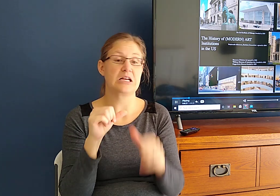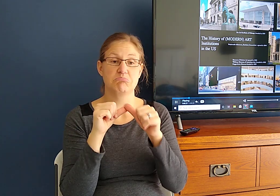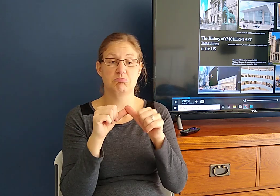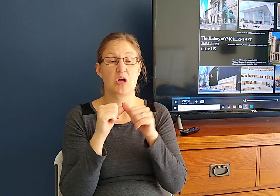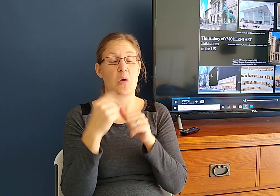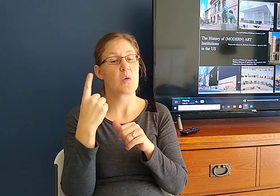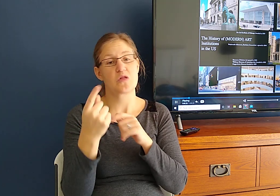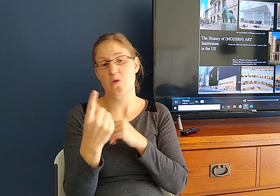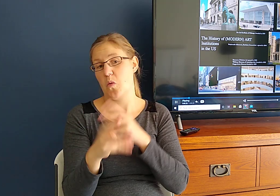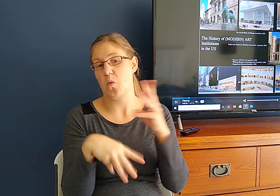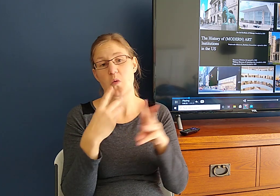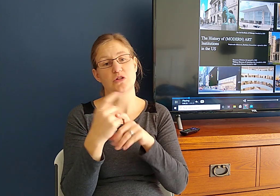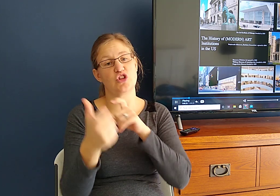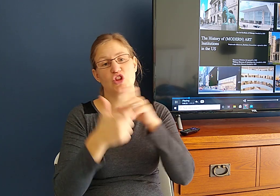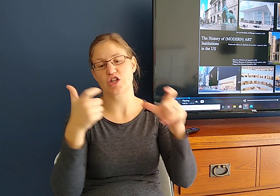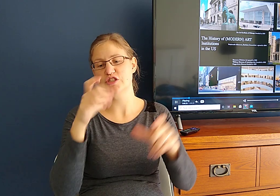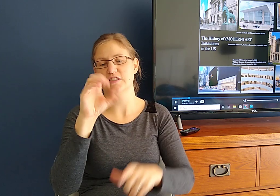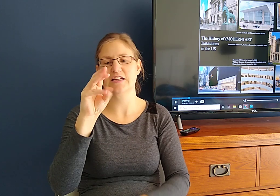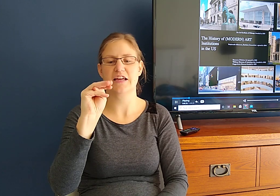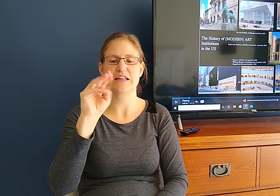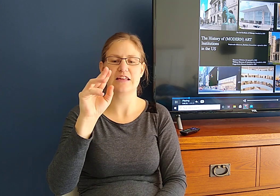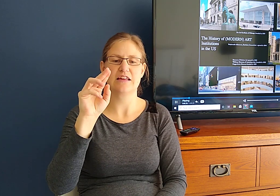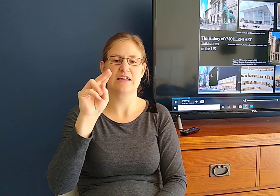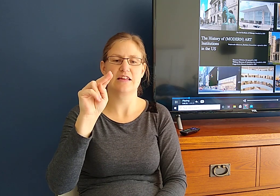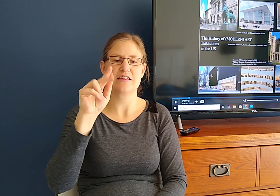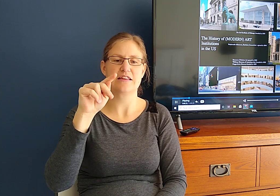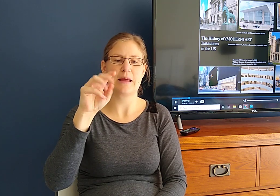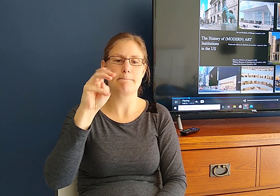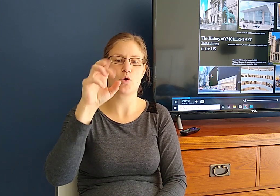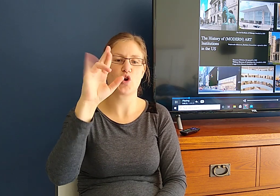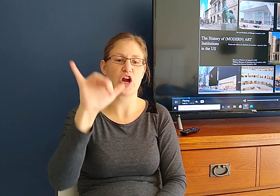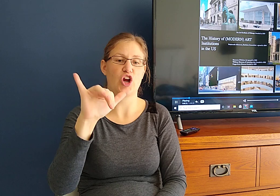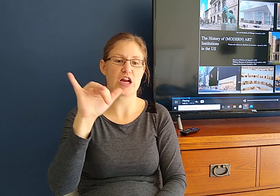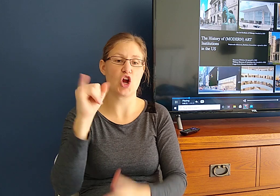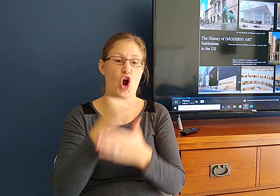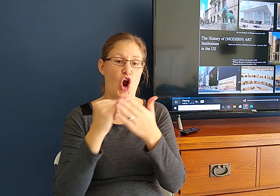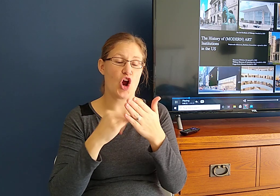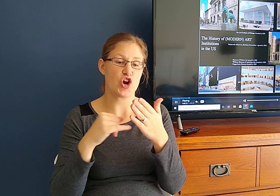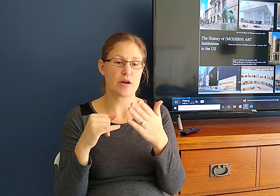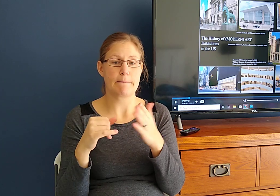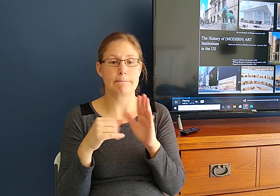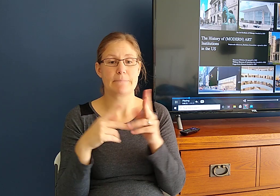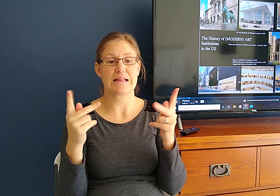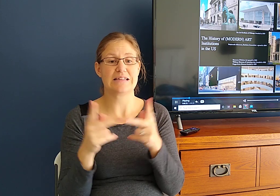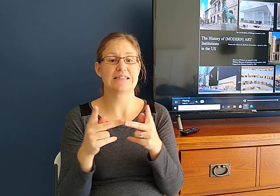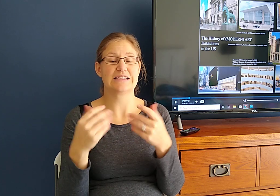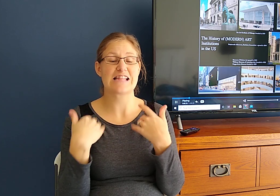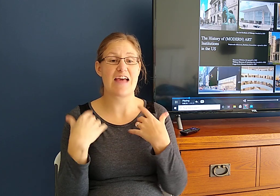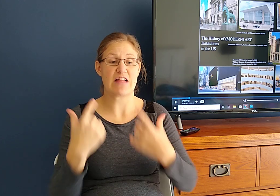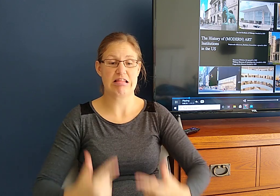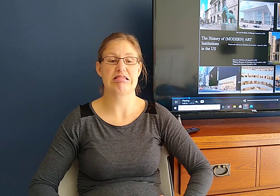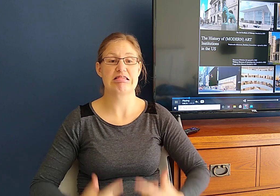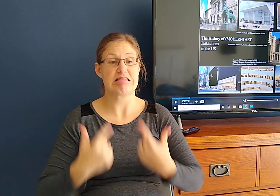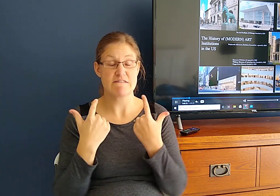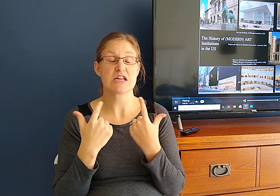world's largest contemporary art venues. These museums feature living artists, and they